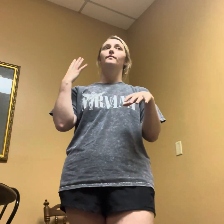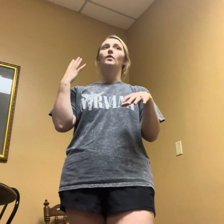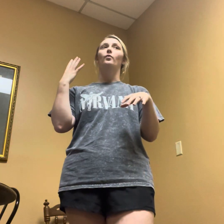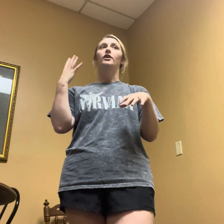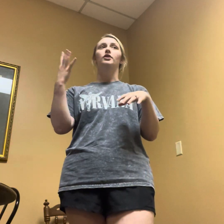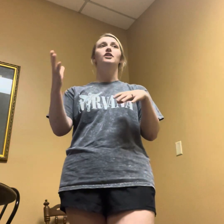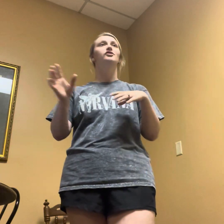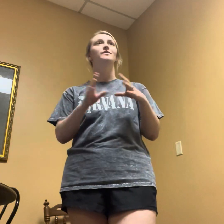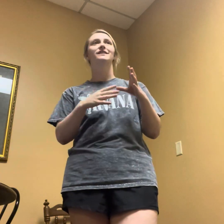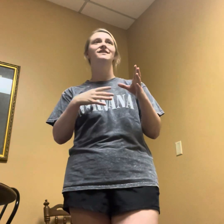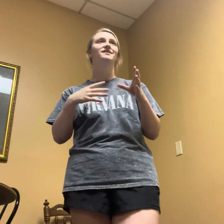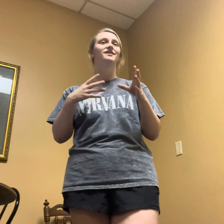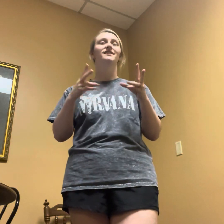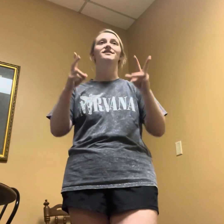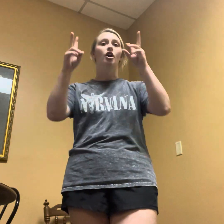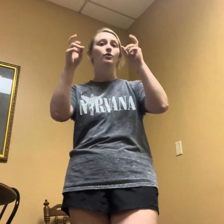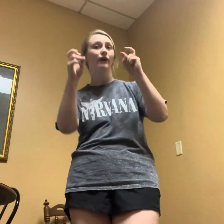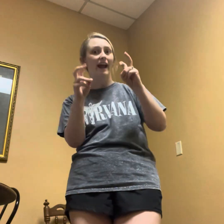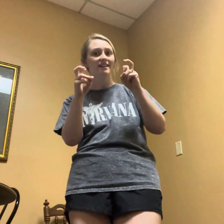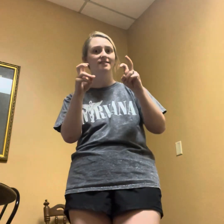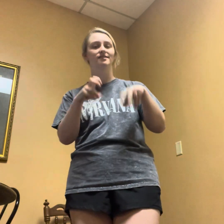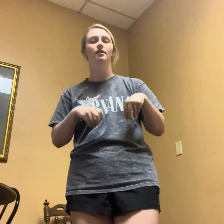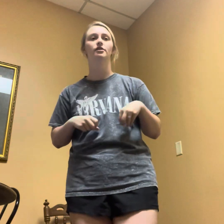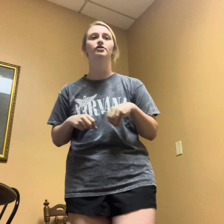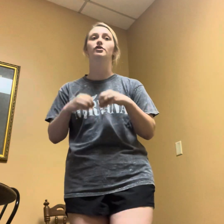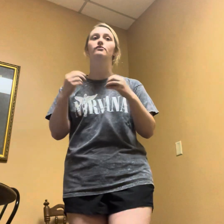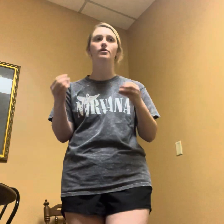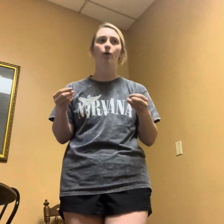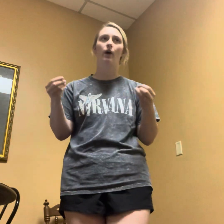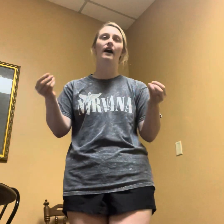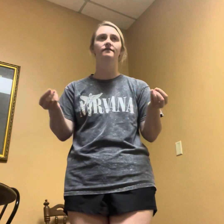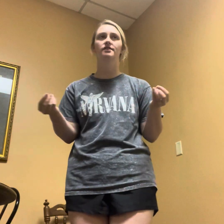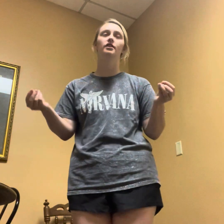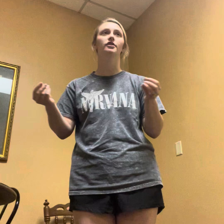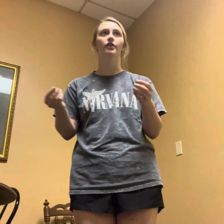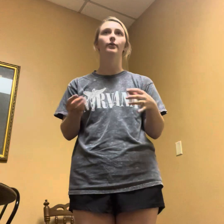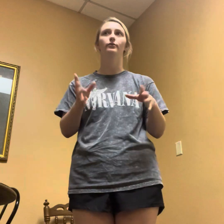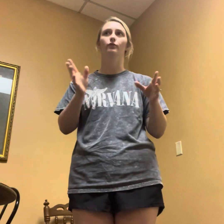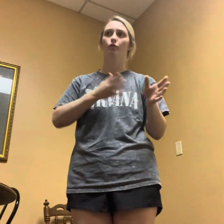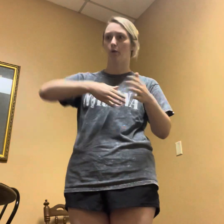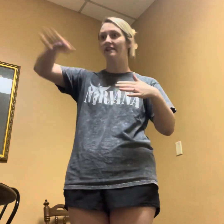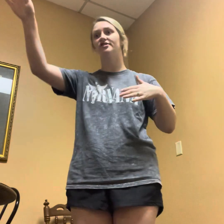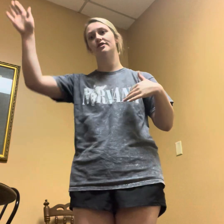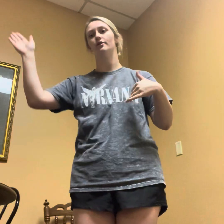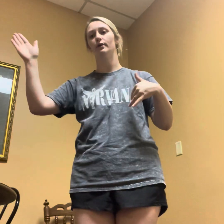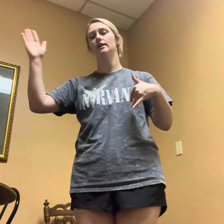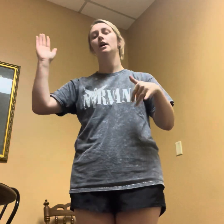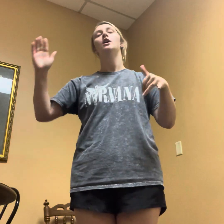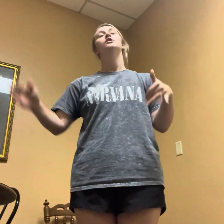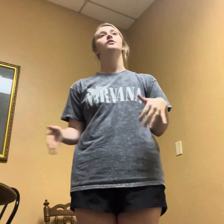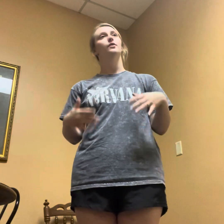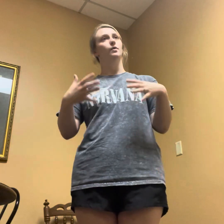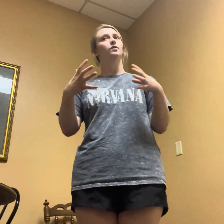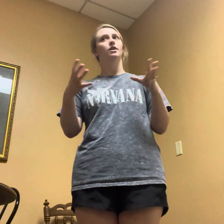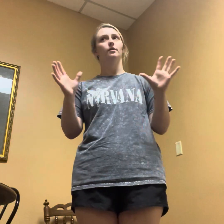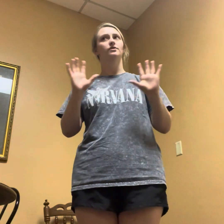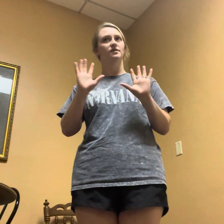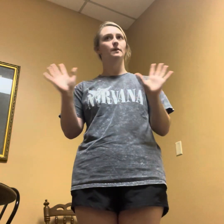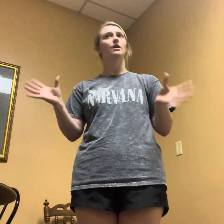We are not doing this. It's not a race. So you don't have to, race to it. So, just be